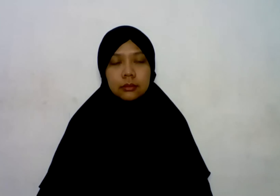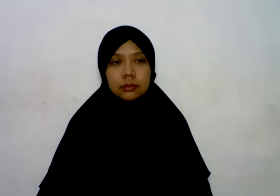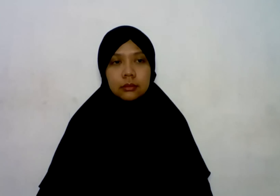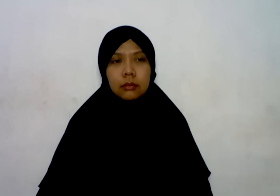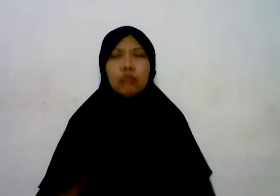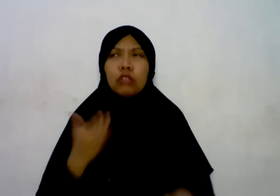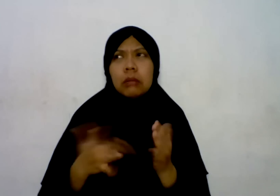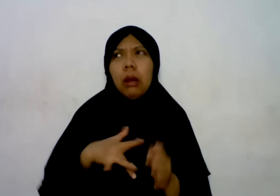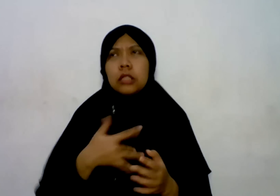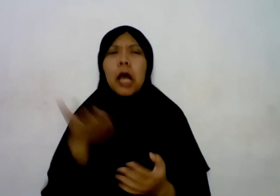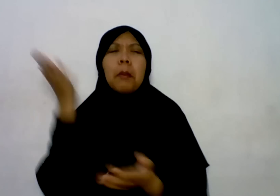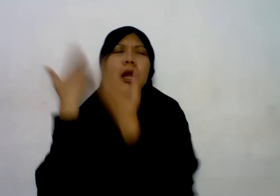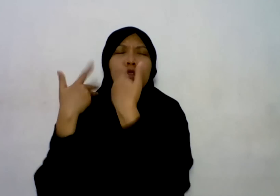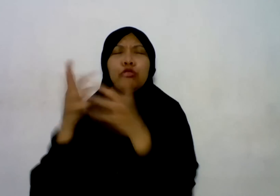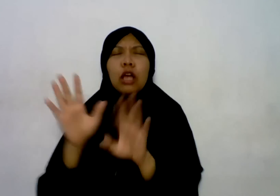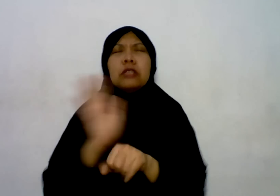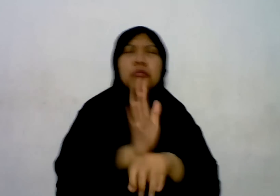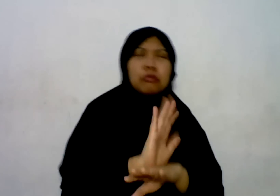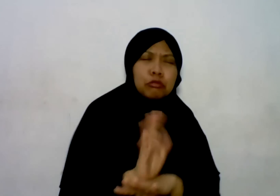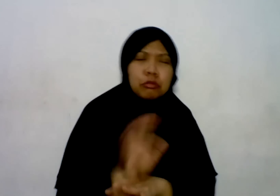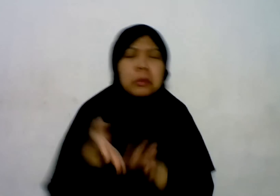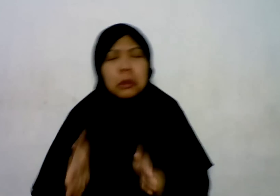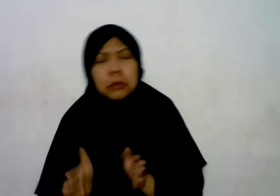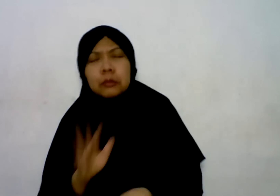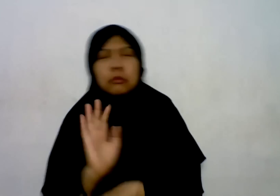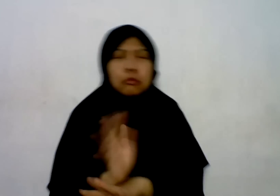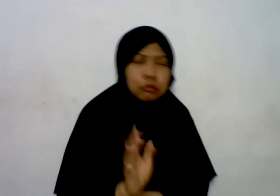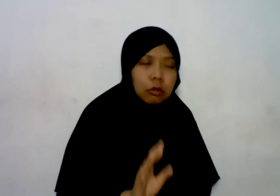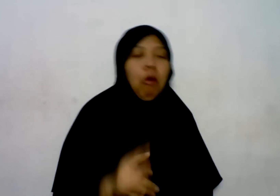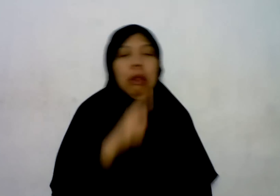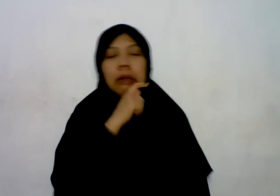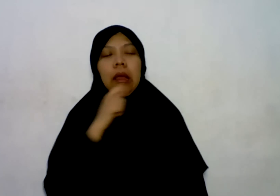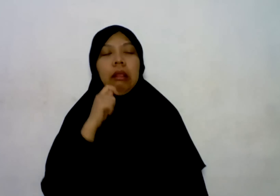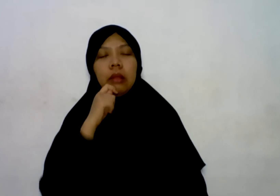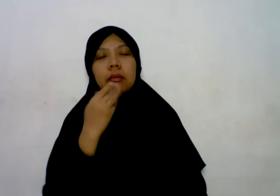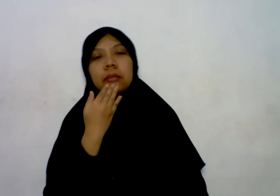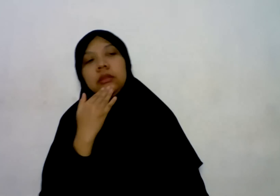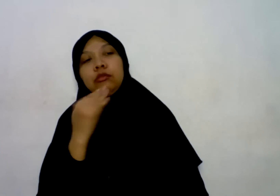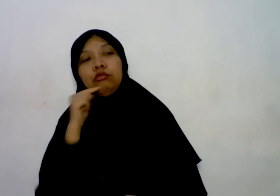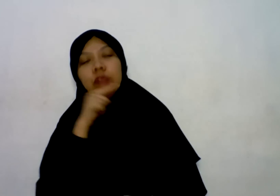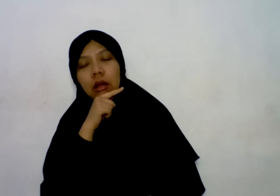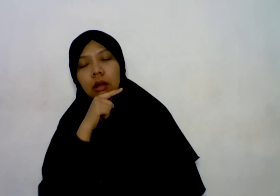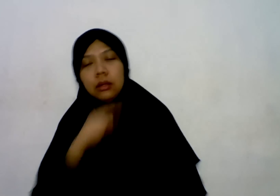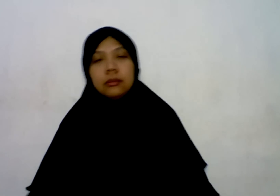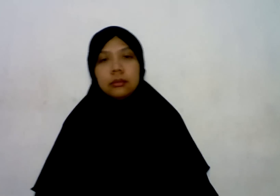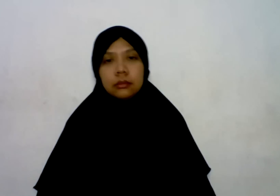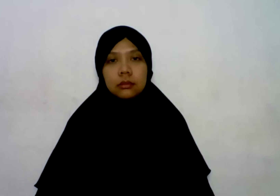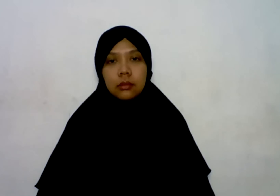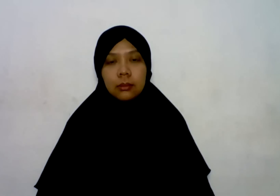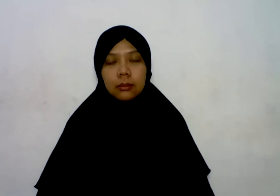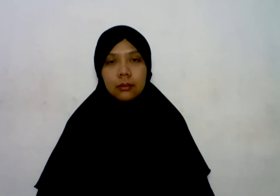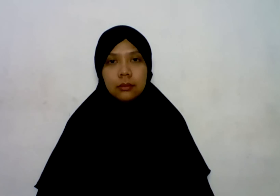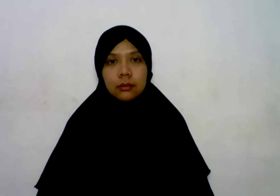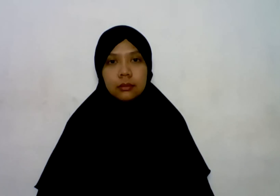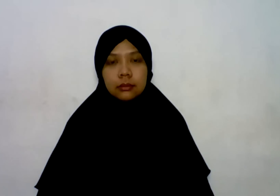completed, but that's within our own goal or our portfolio. In fact, all